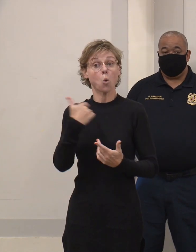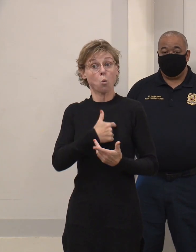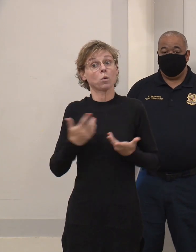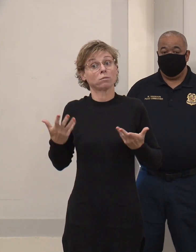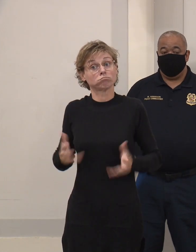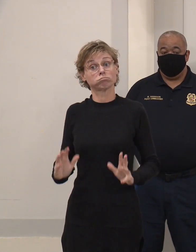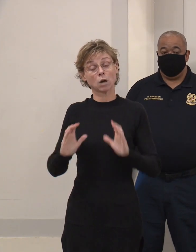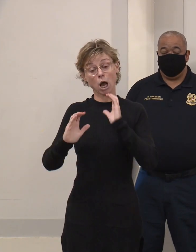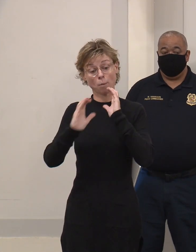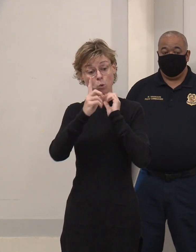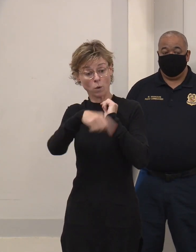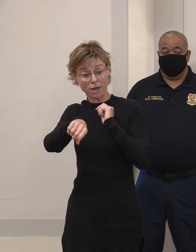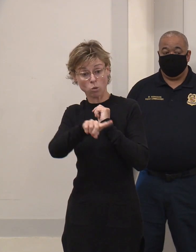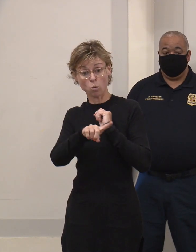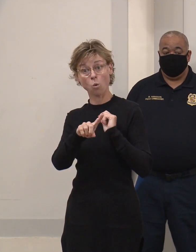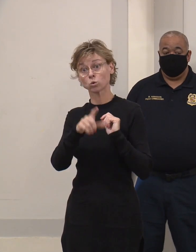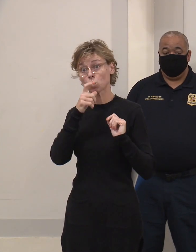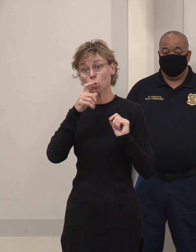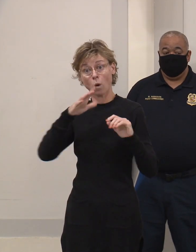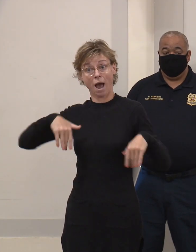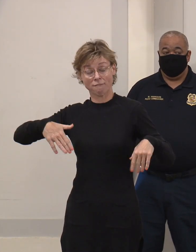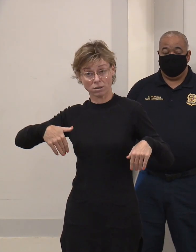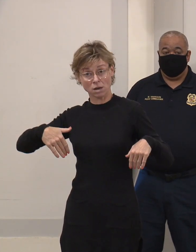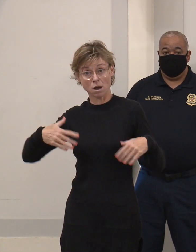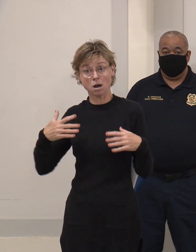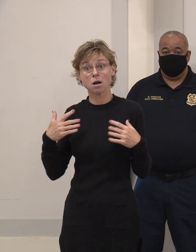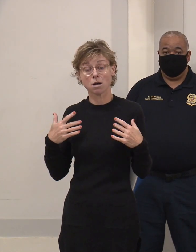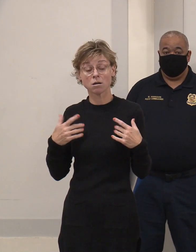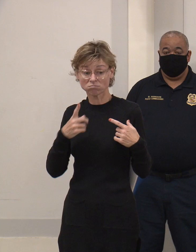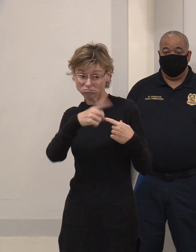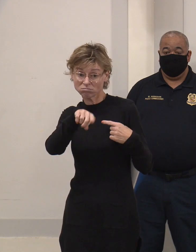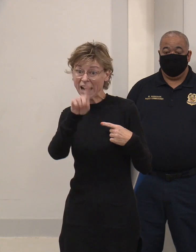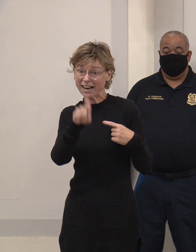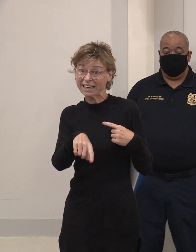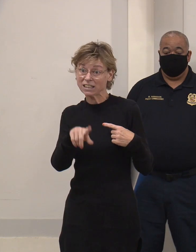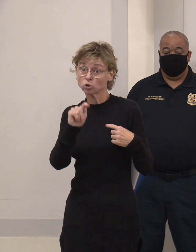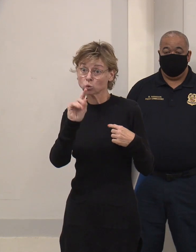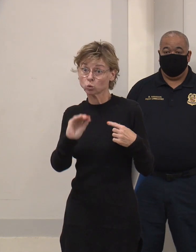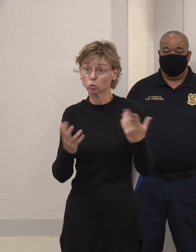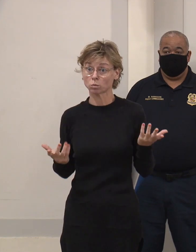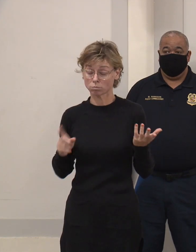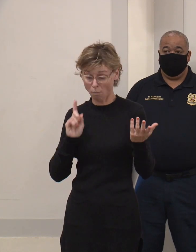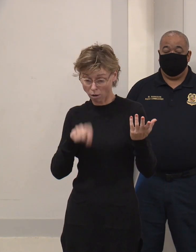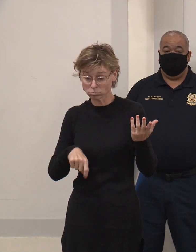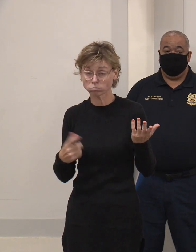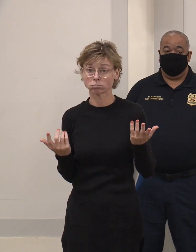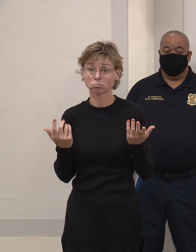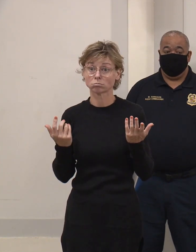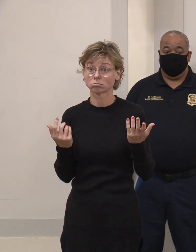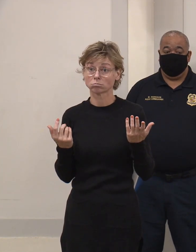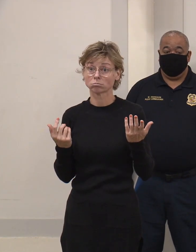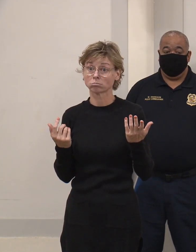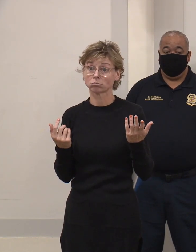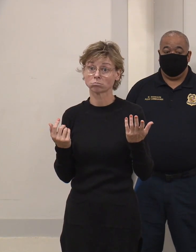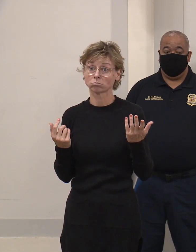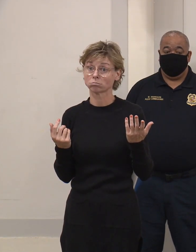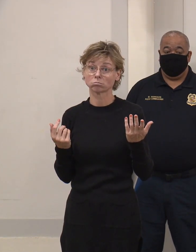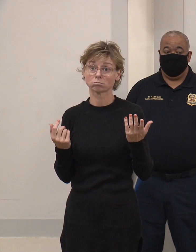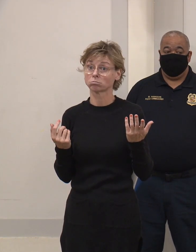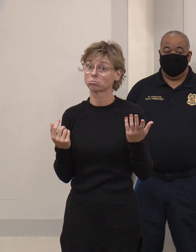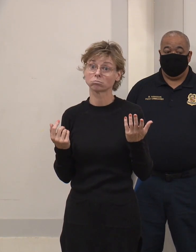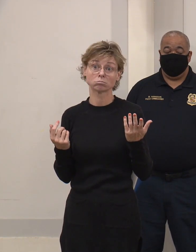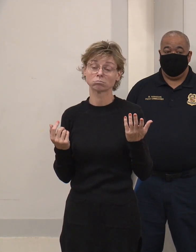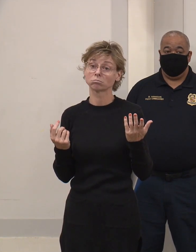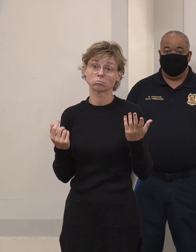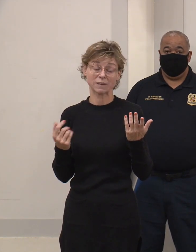communicated to those who have not that they need to do so, and that not